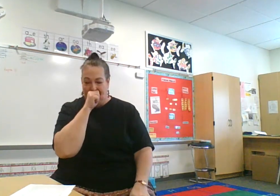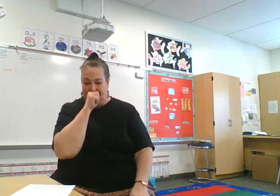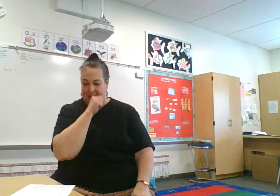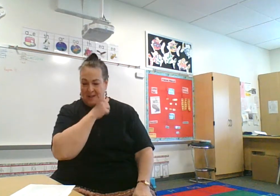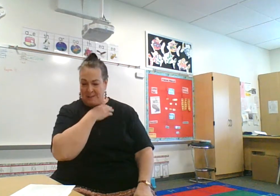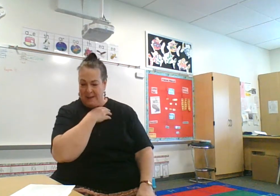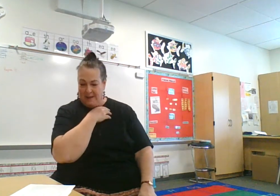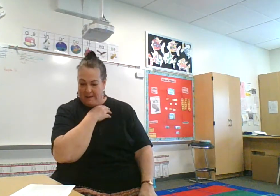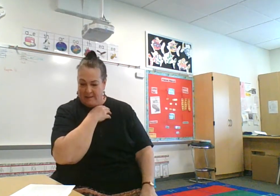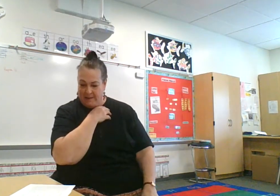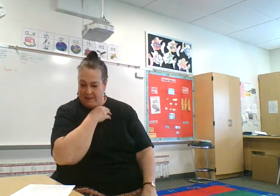Excuse me.